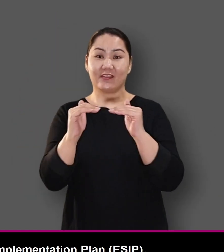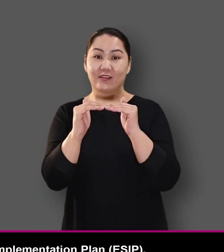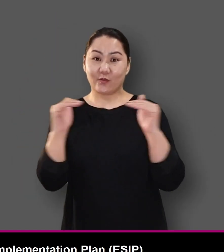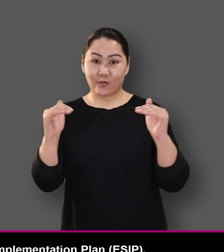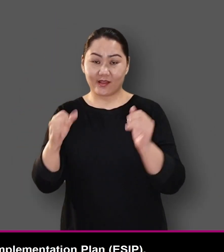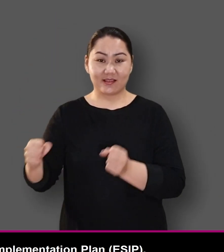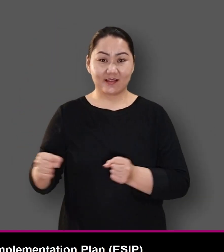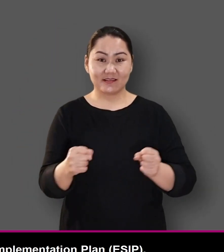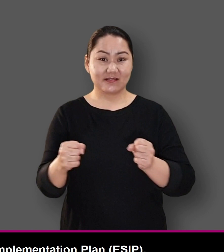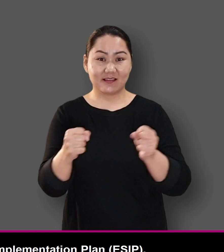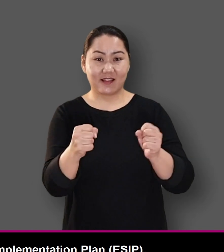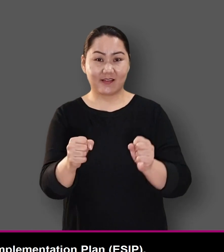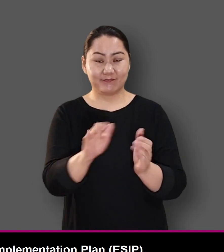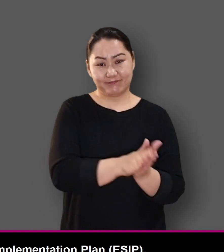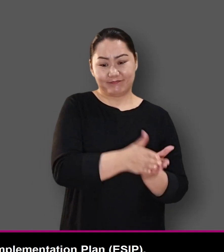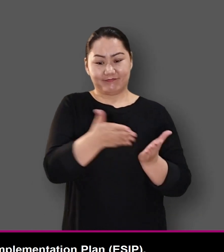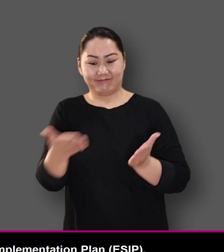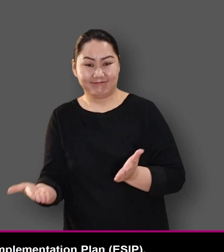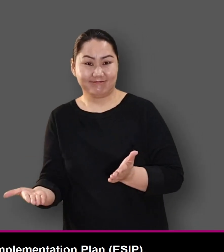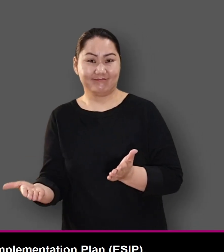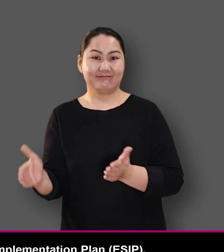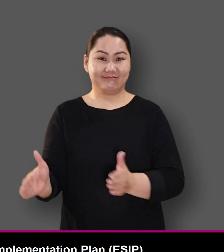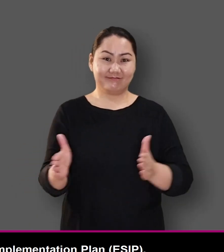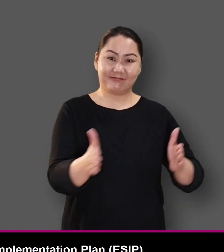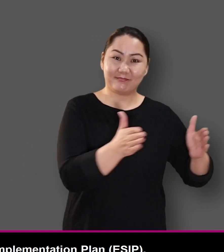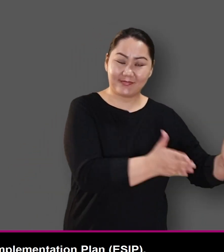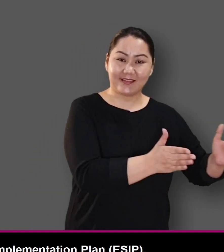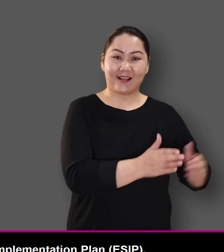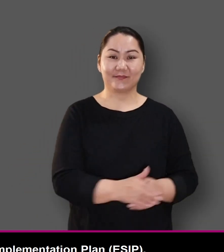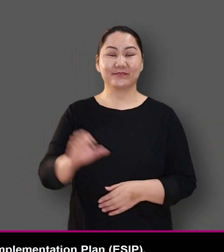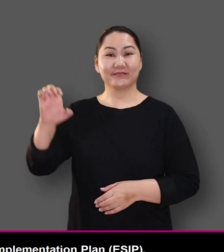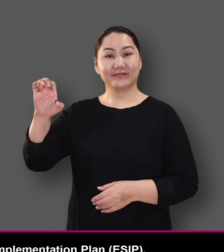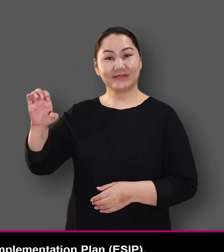the Equity Strategy Implementation Plan, ESIP.